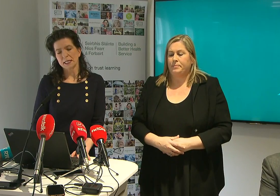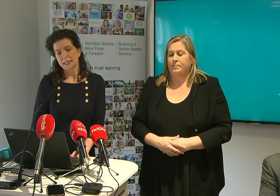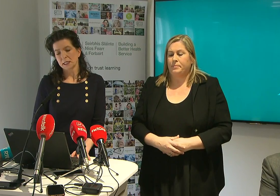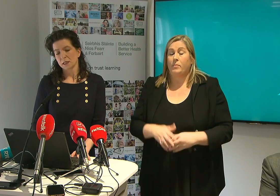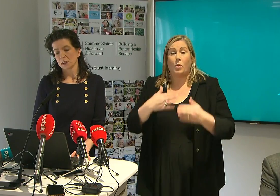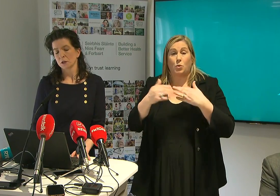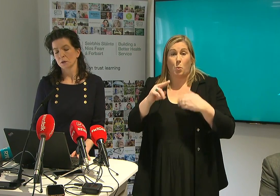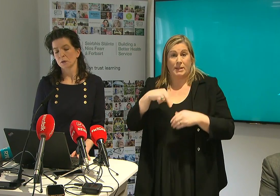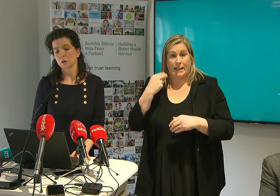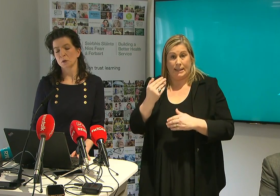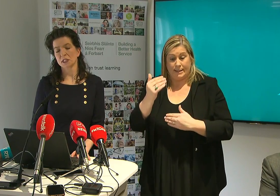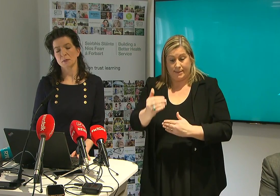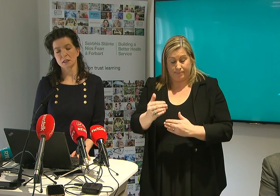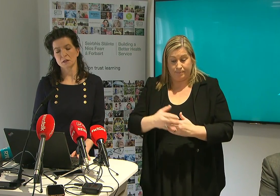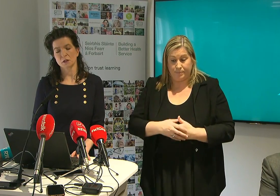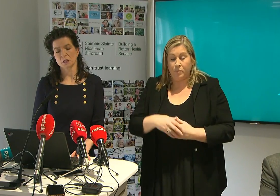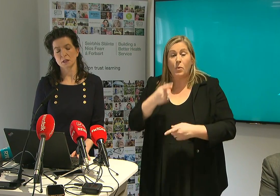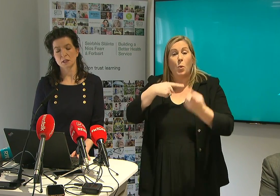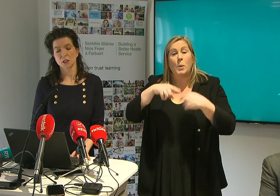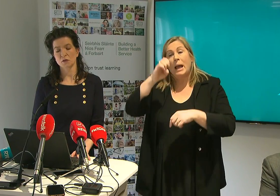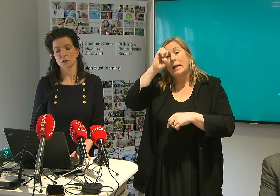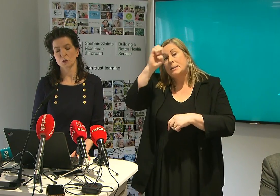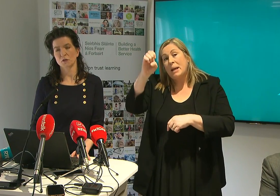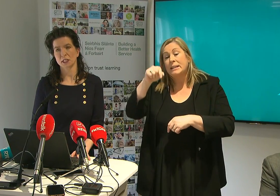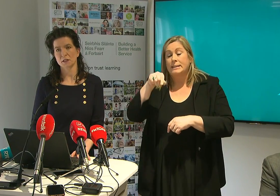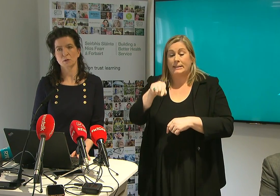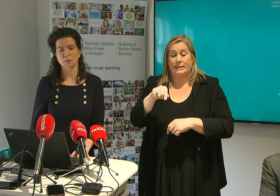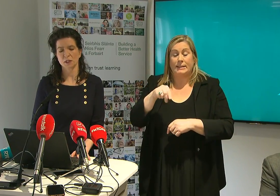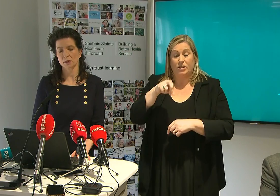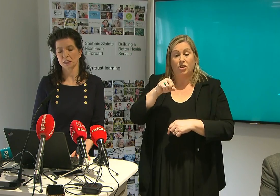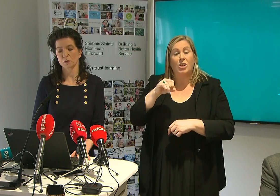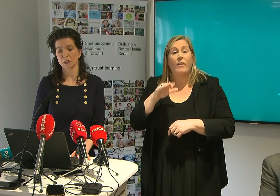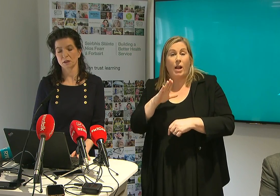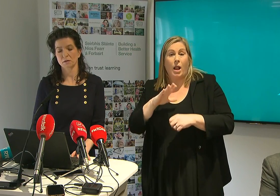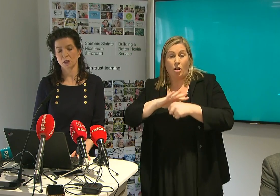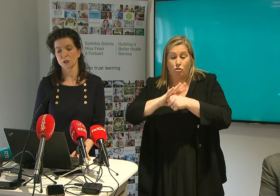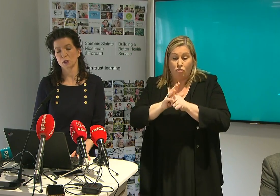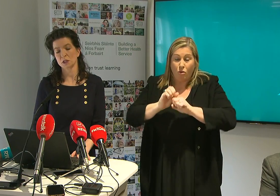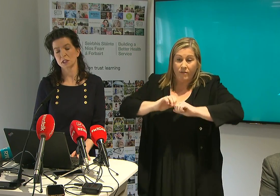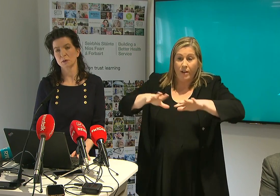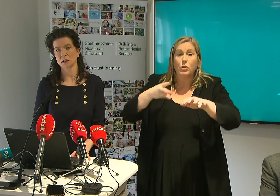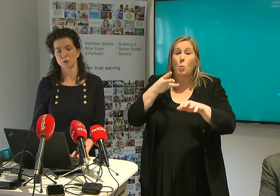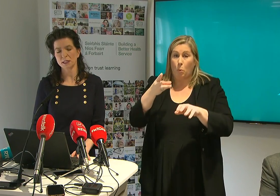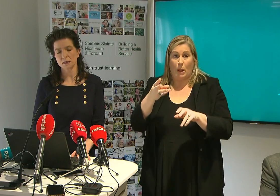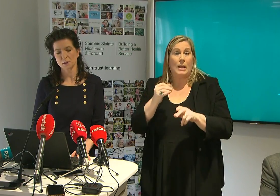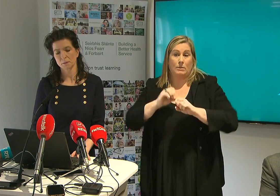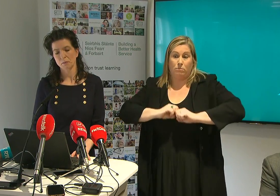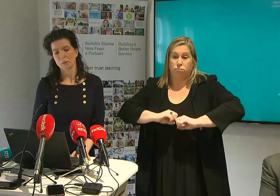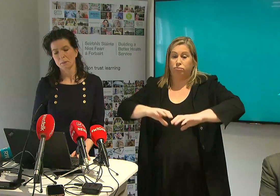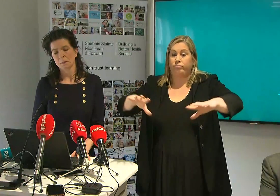So what next? We expect that this novel coronavirus will be spreading within our community within